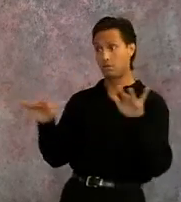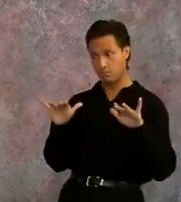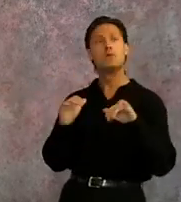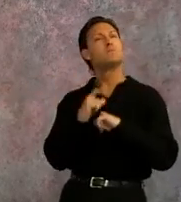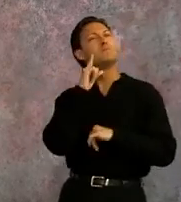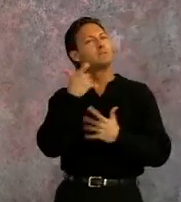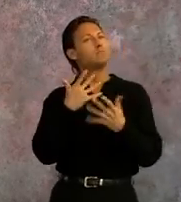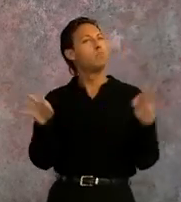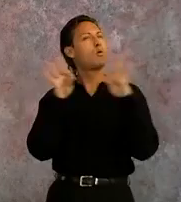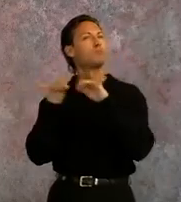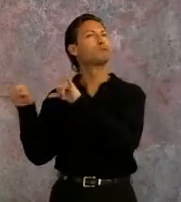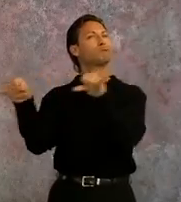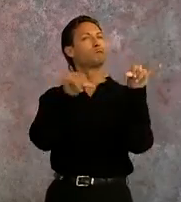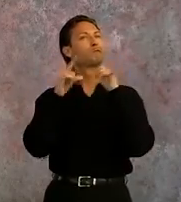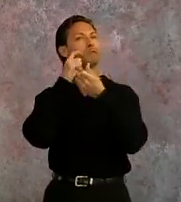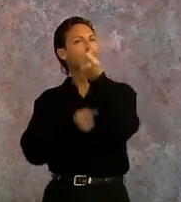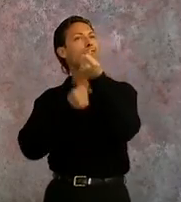extent of what our trip is going to entail.